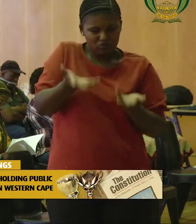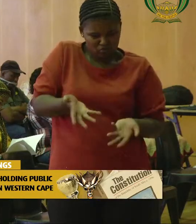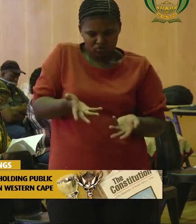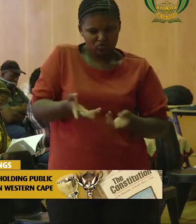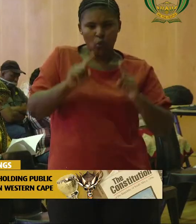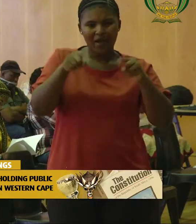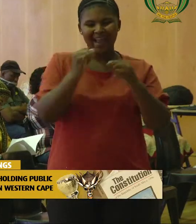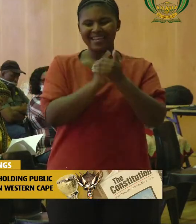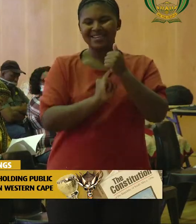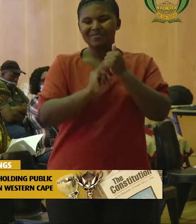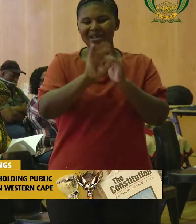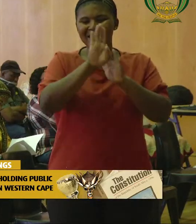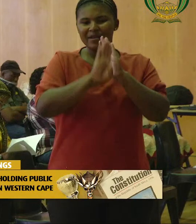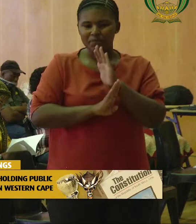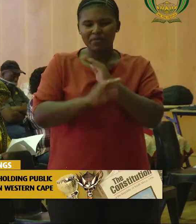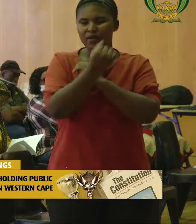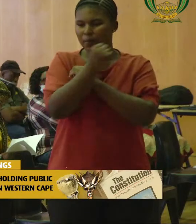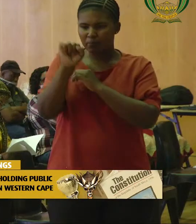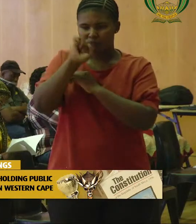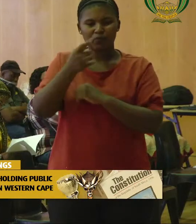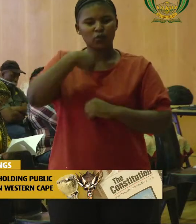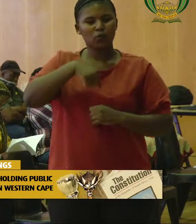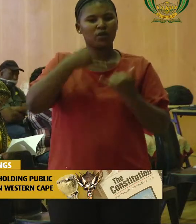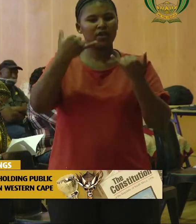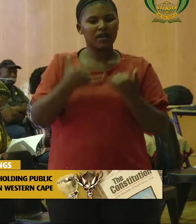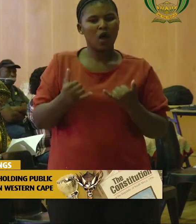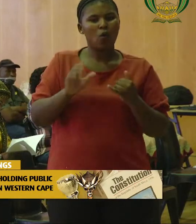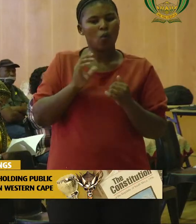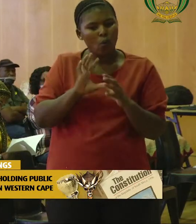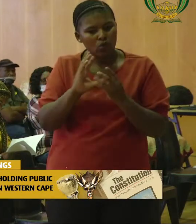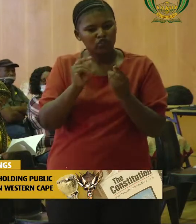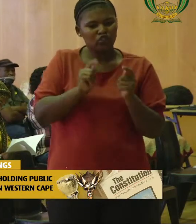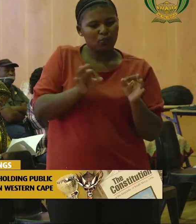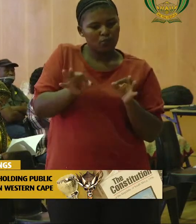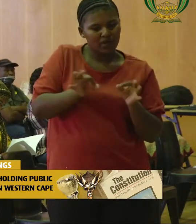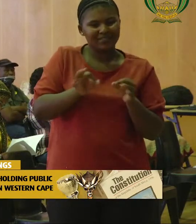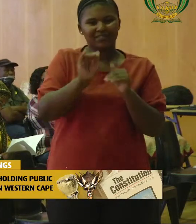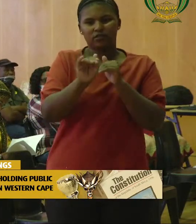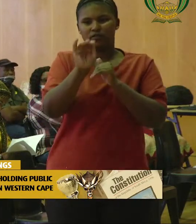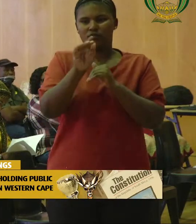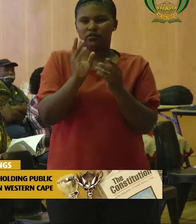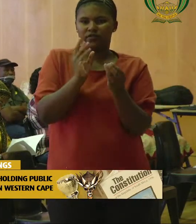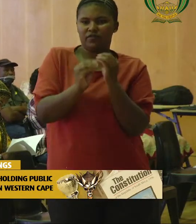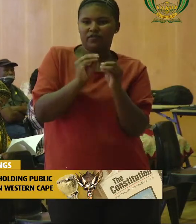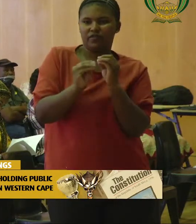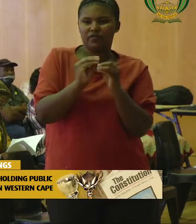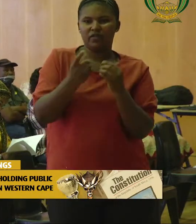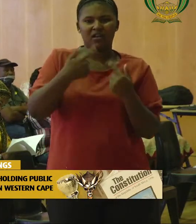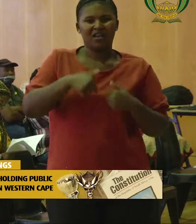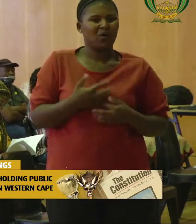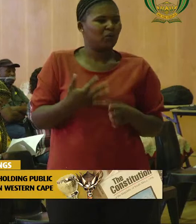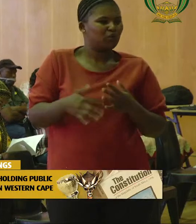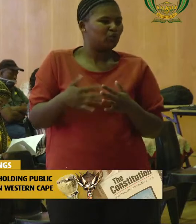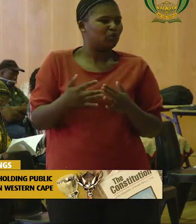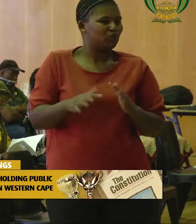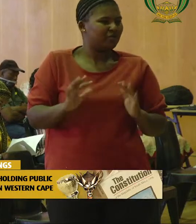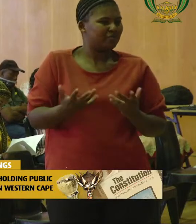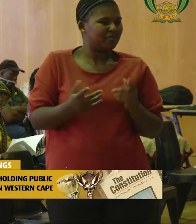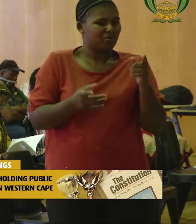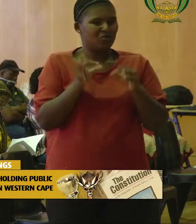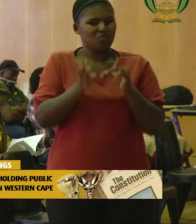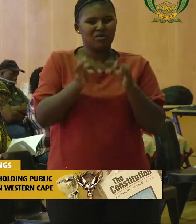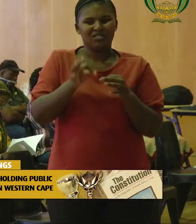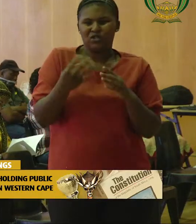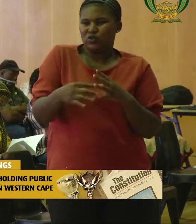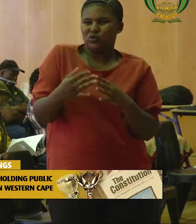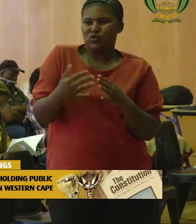land independent. Because at Kabelen, we are trying to shape a future, politics. We are trying, because we are taken for jokes even now as politicians,